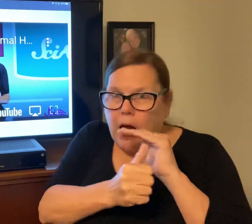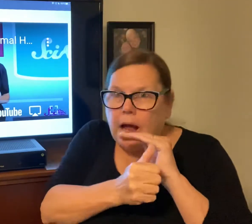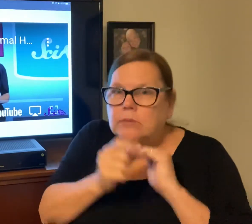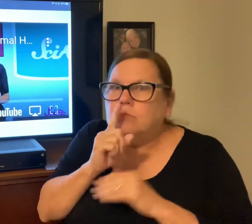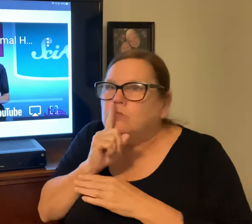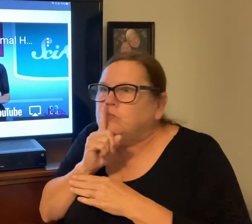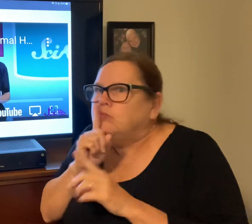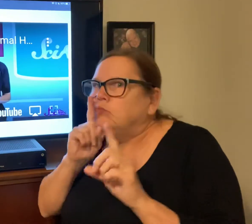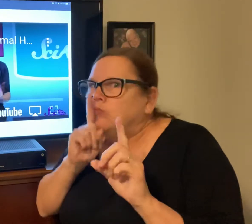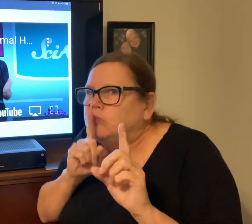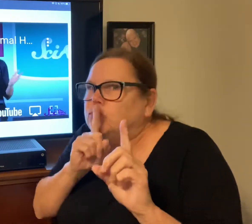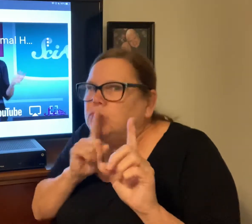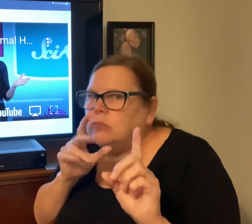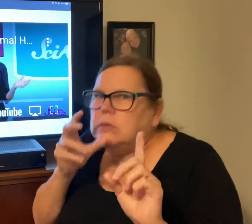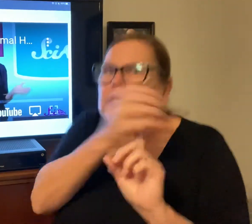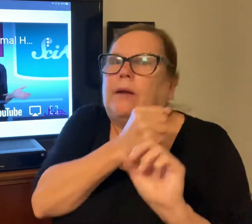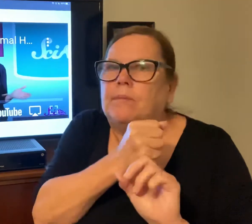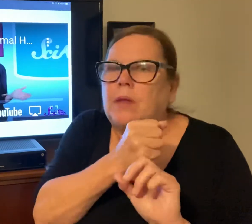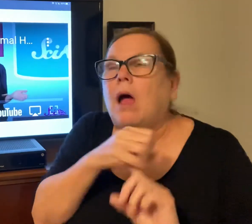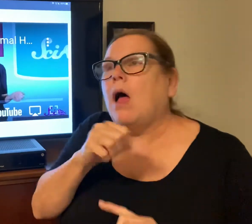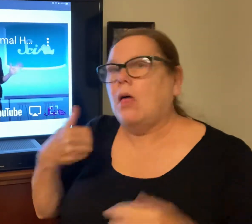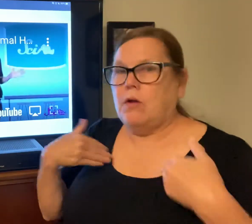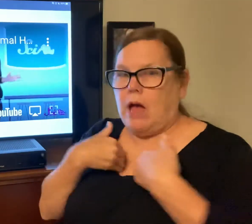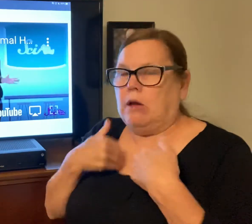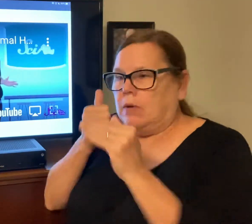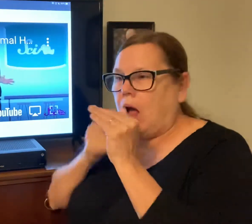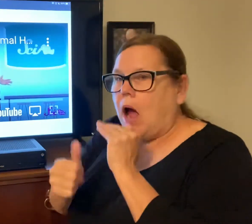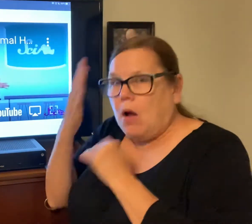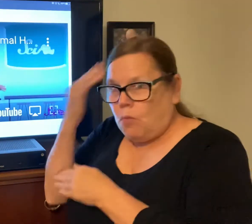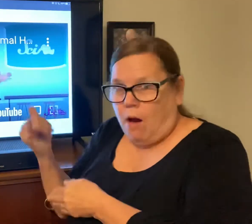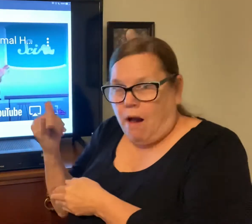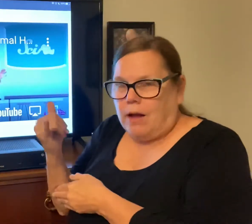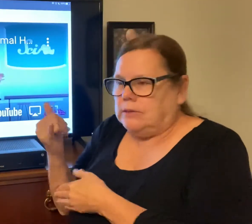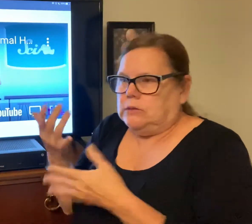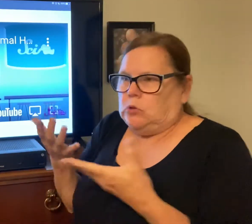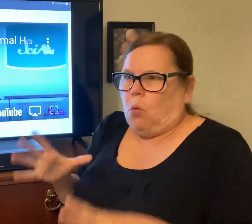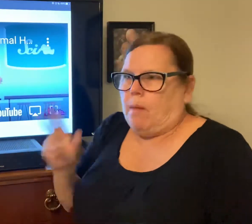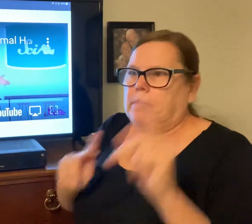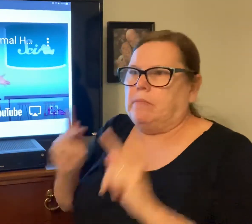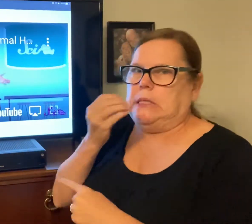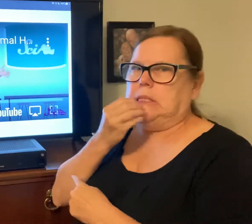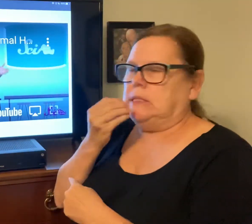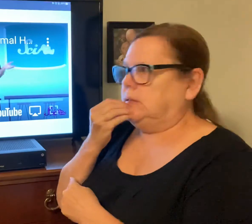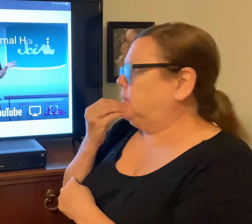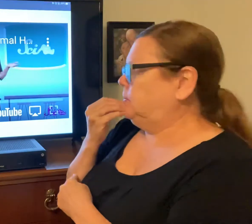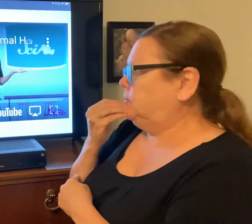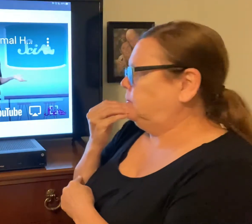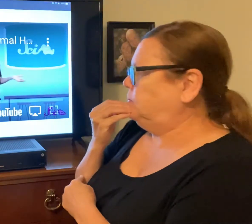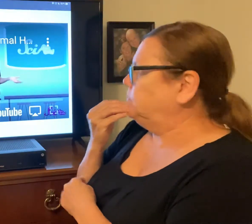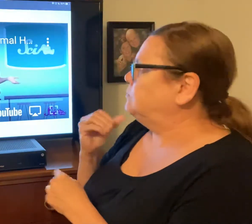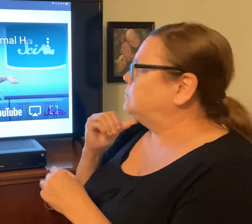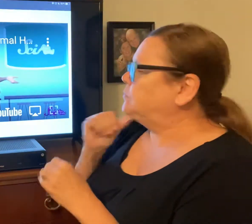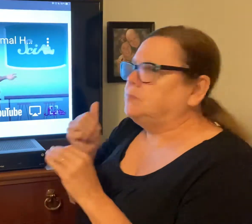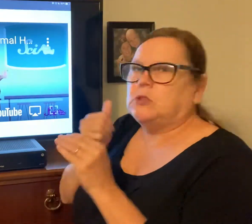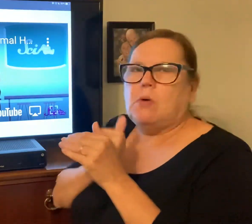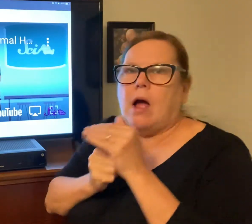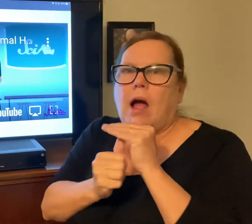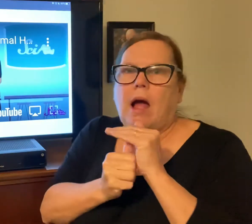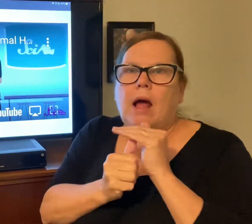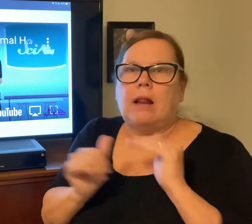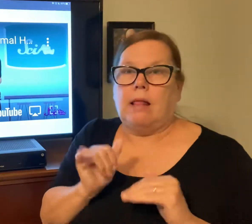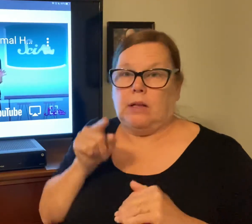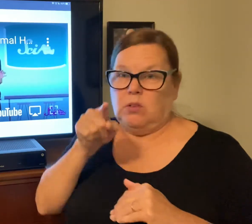prey. Other animals hide so they don't become dinner. Either way, these animals don't hide behind curtains or under tables like we do when